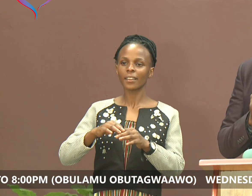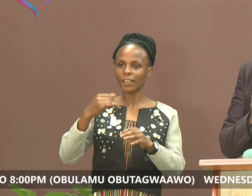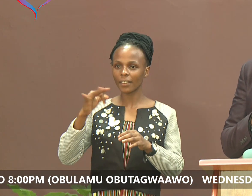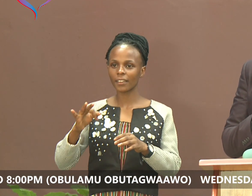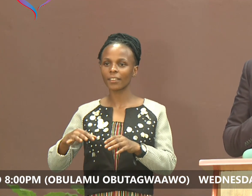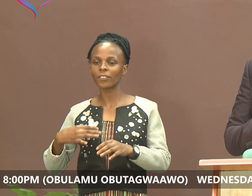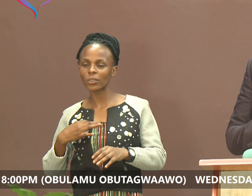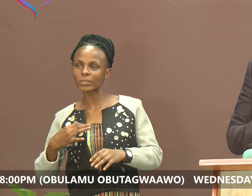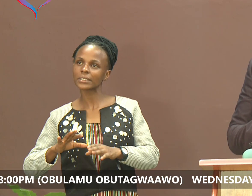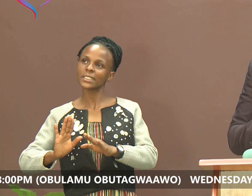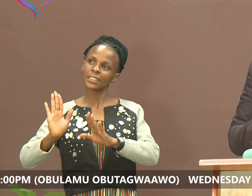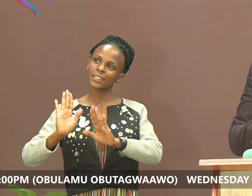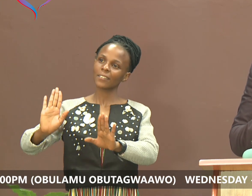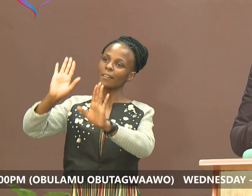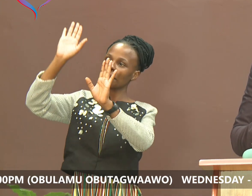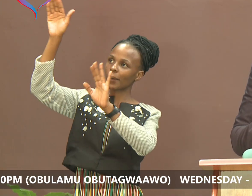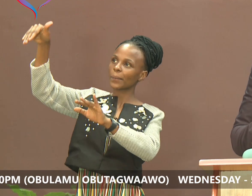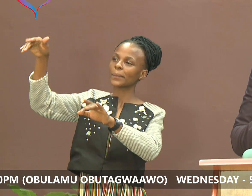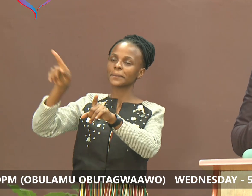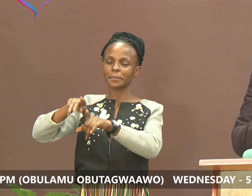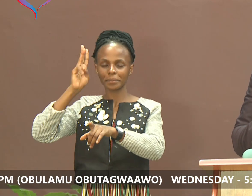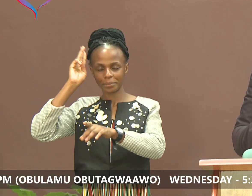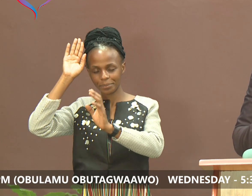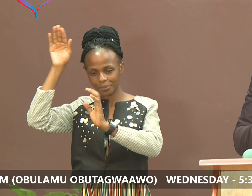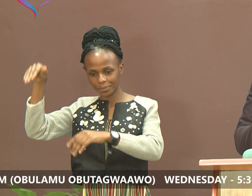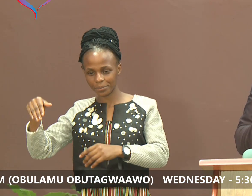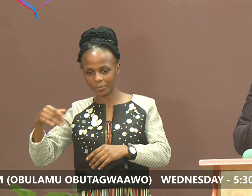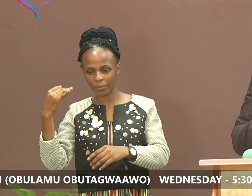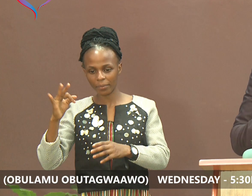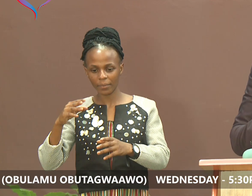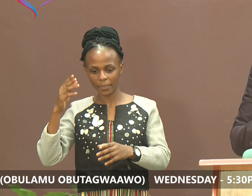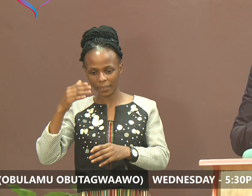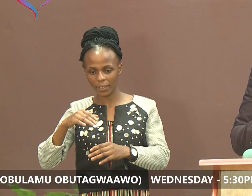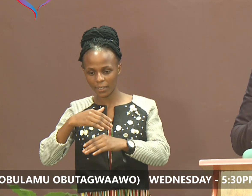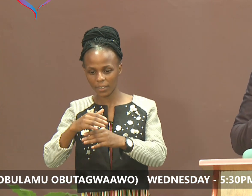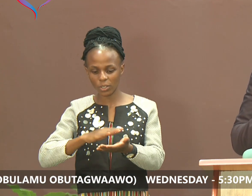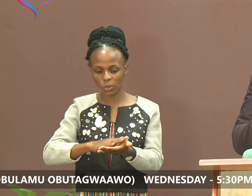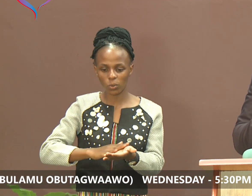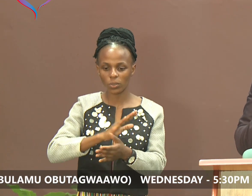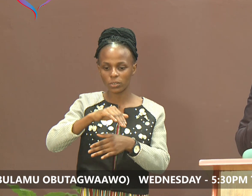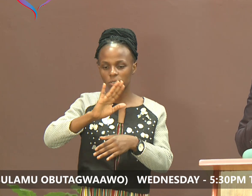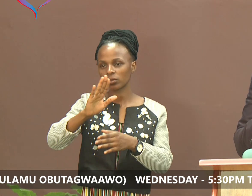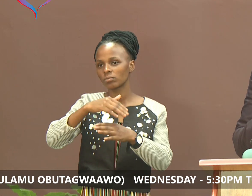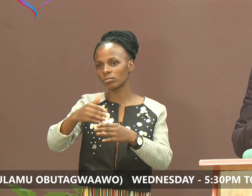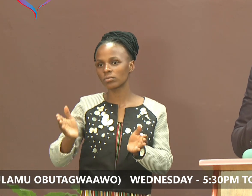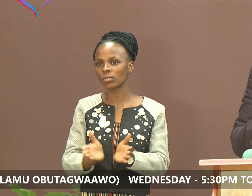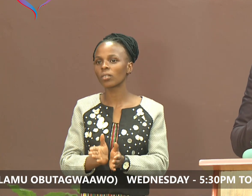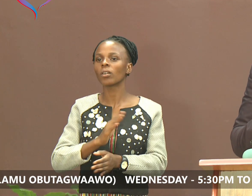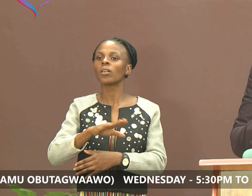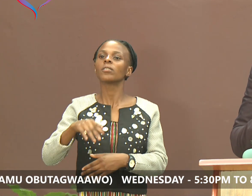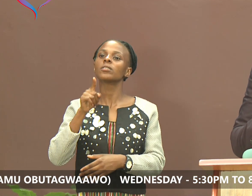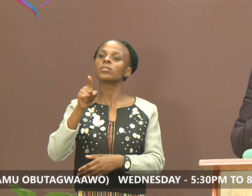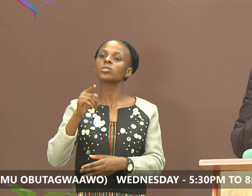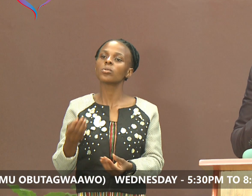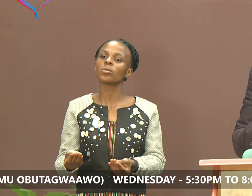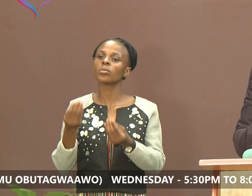kuwayange kubezi kubye emere yo sowani yo bo uyinzo weroze sowani yo buli omwakola bibye